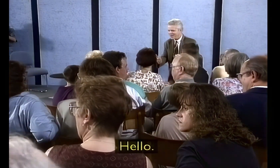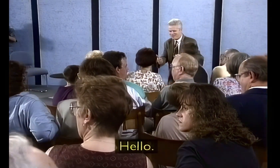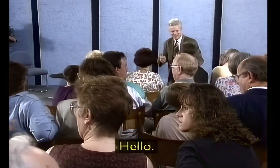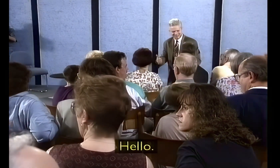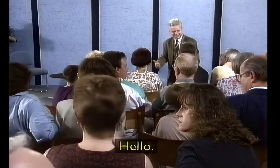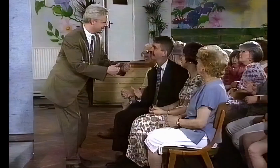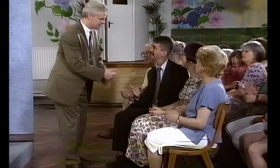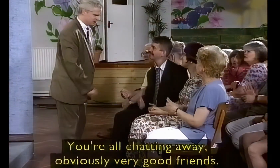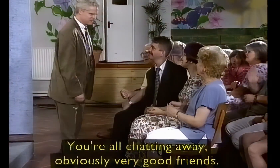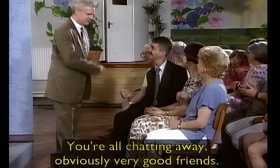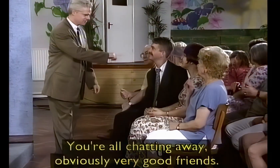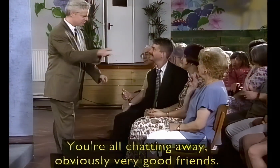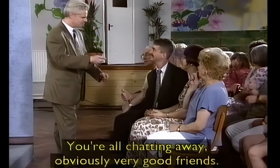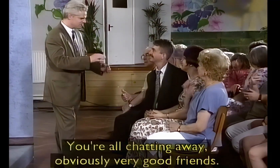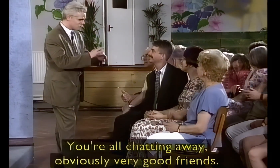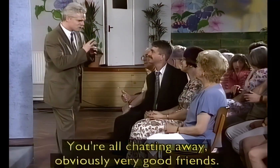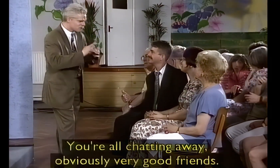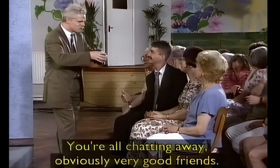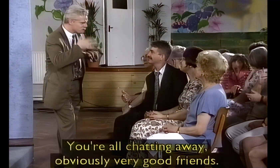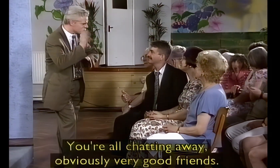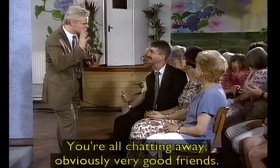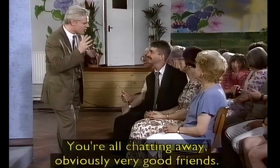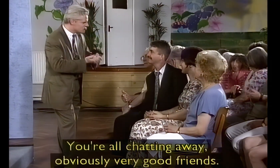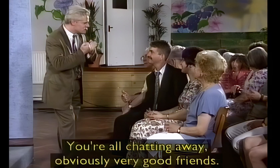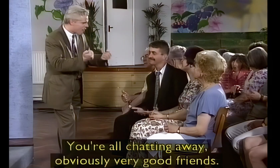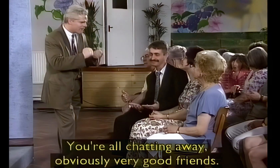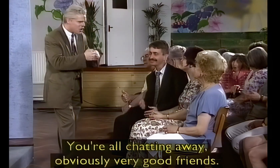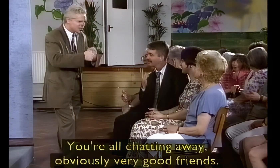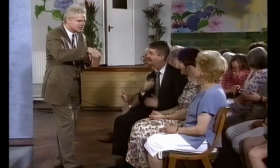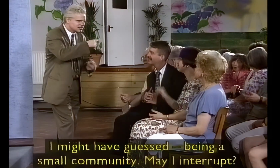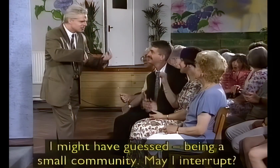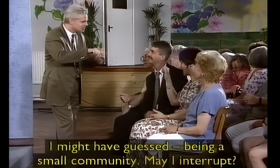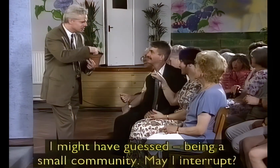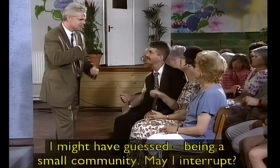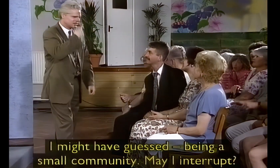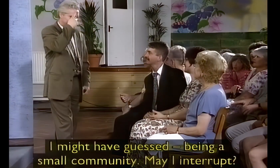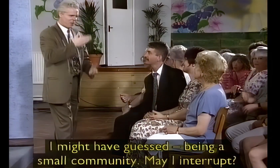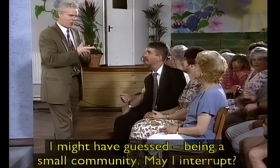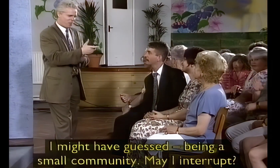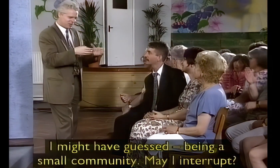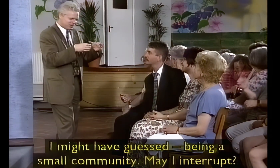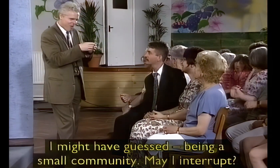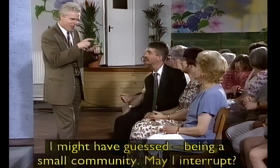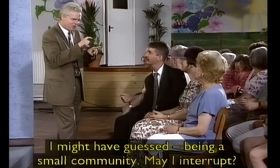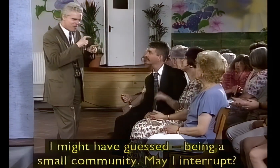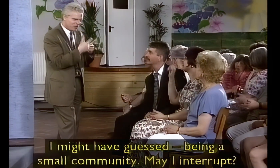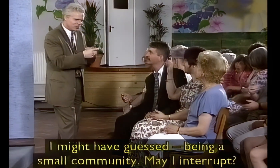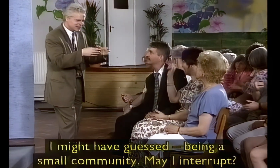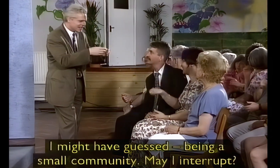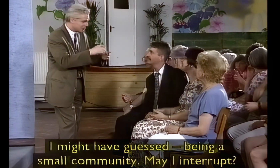Hello. Hello? Well, you're all chatting away, obviously very good friends. Yes. I might have guessed it being such a small